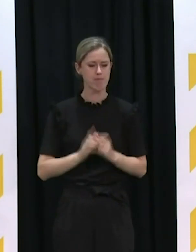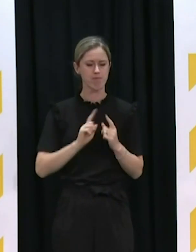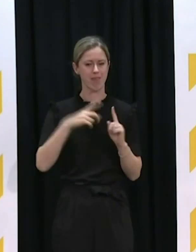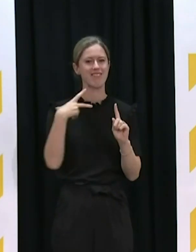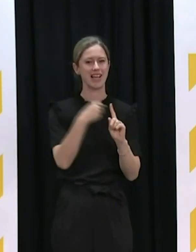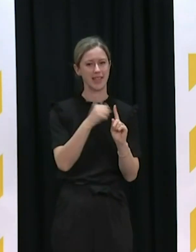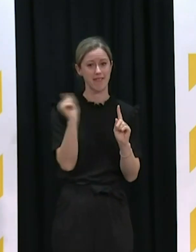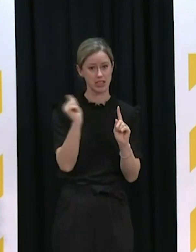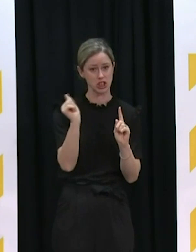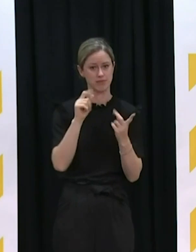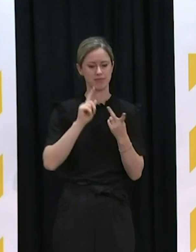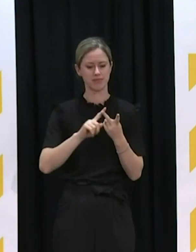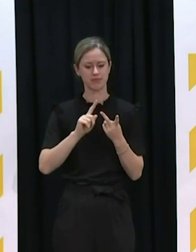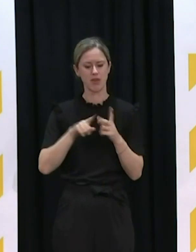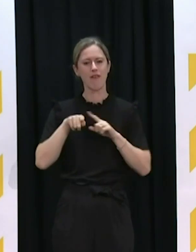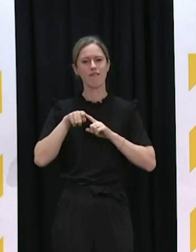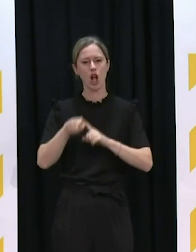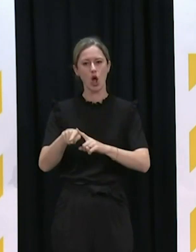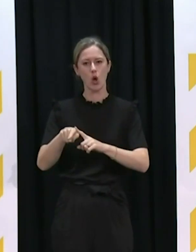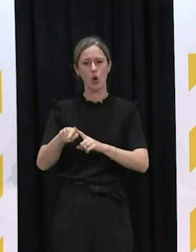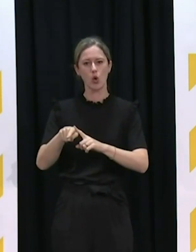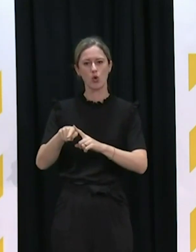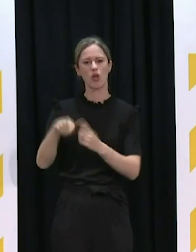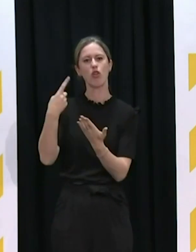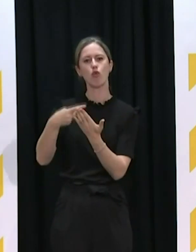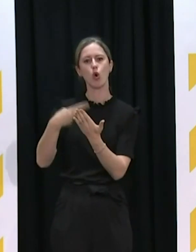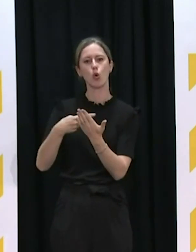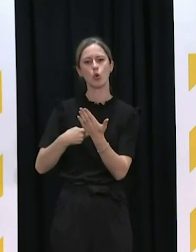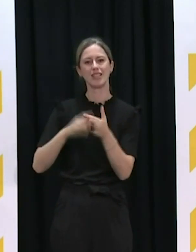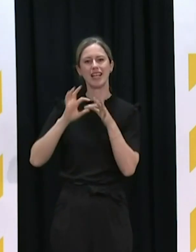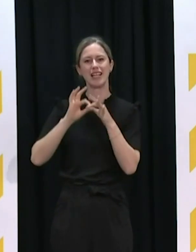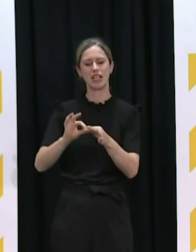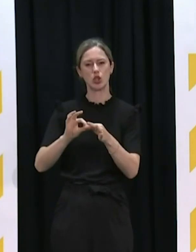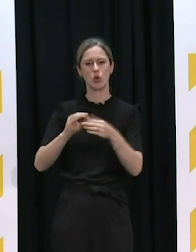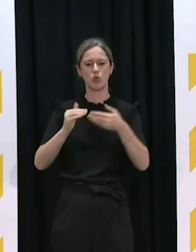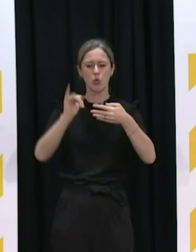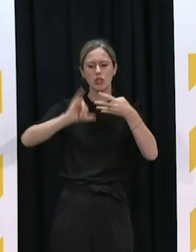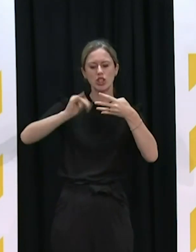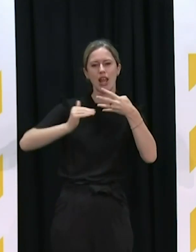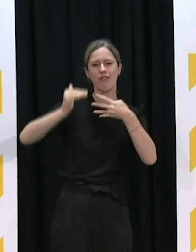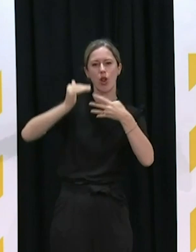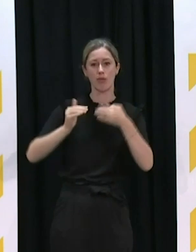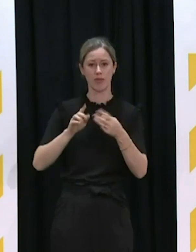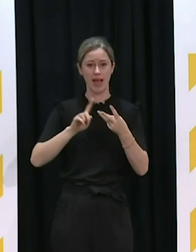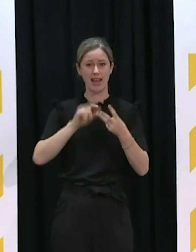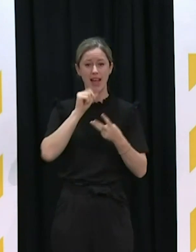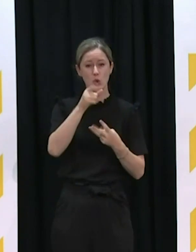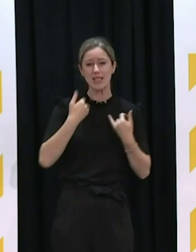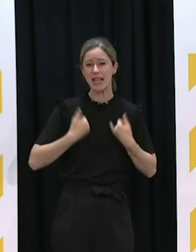vaccinated and secondly, to abide by COVID-19 restrictions. And most importantly, if you are unwell, don't go out.